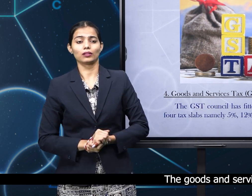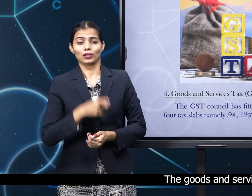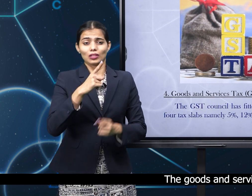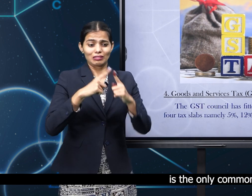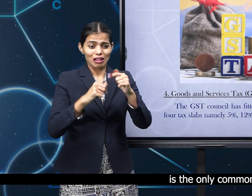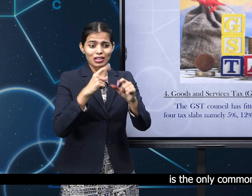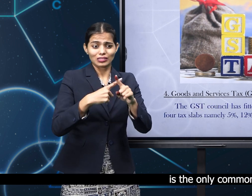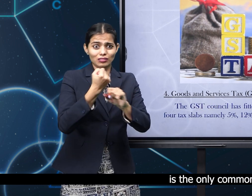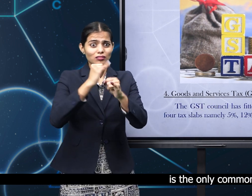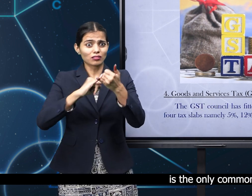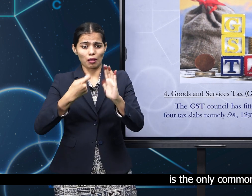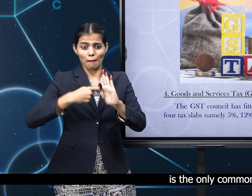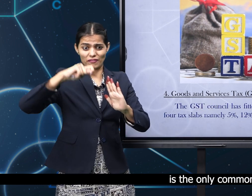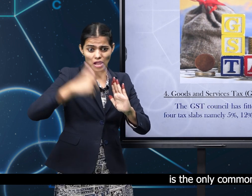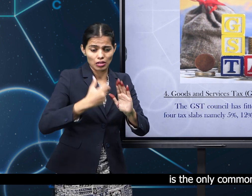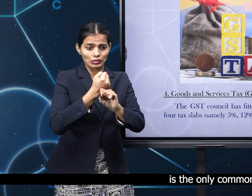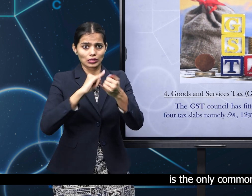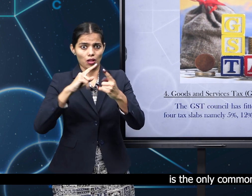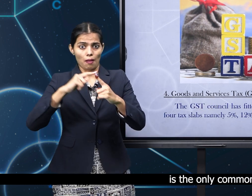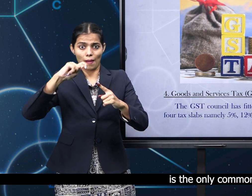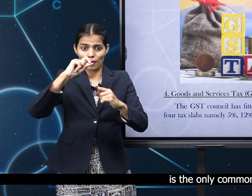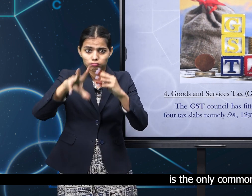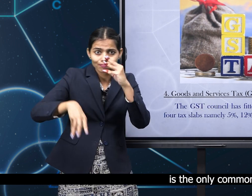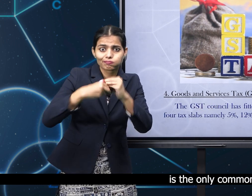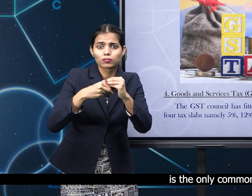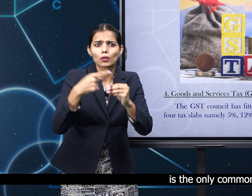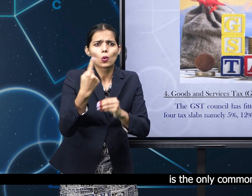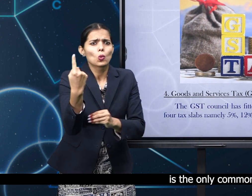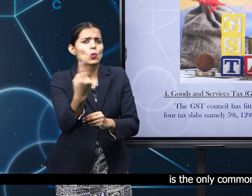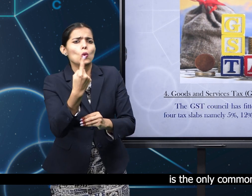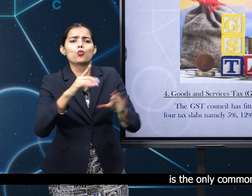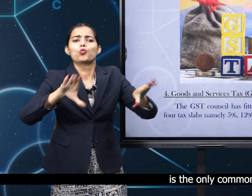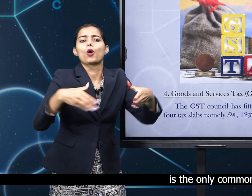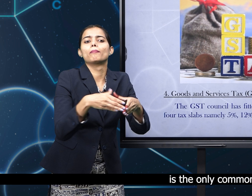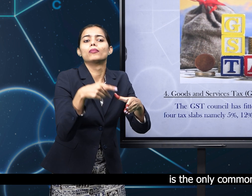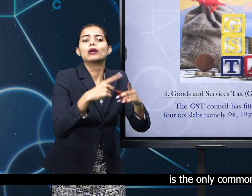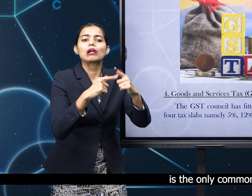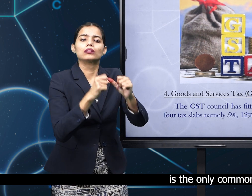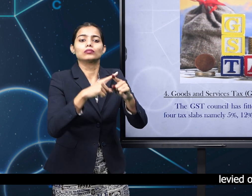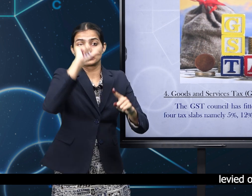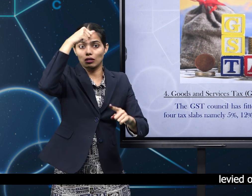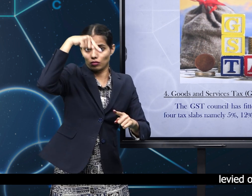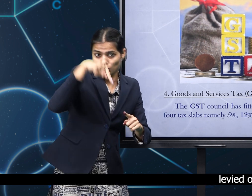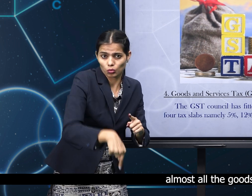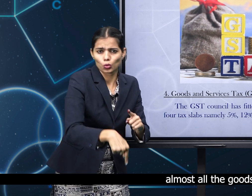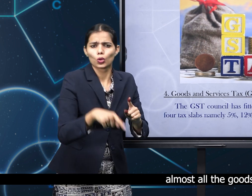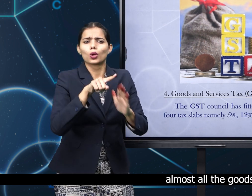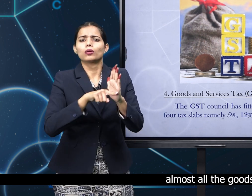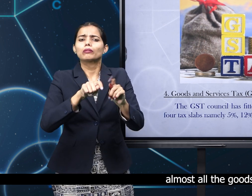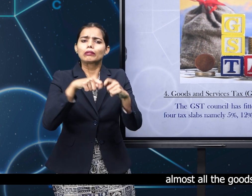The goods and services taxes, GST is the only common tax in India. Leverage on almost all the